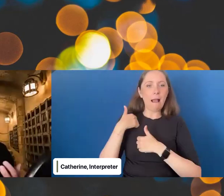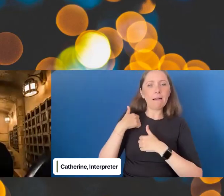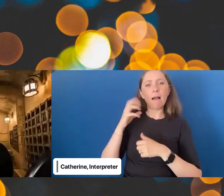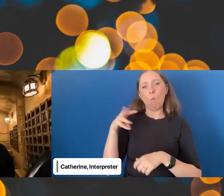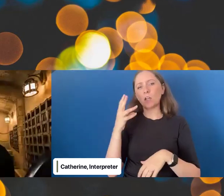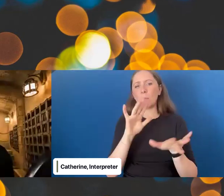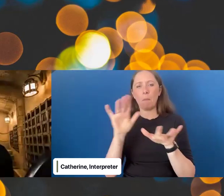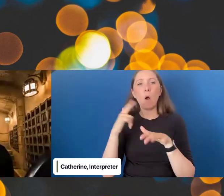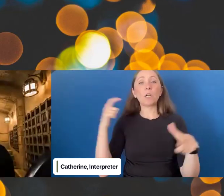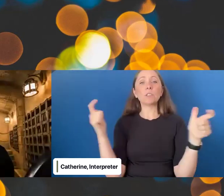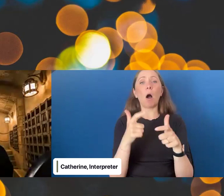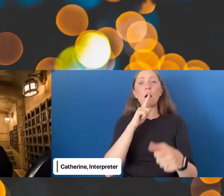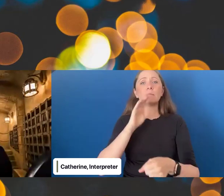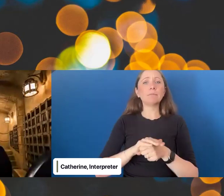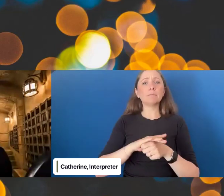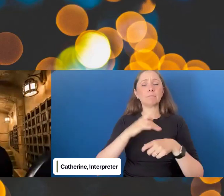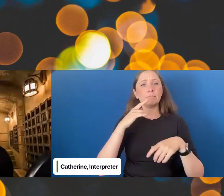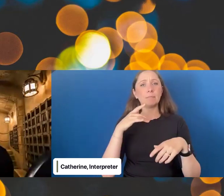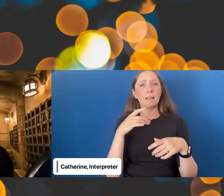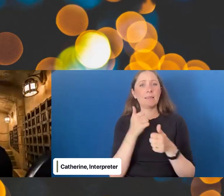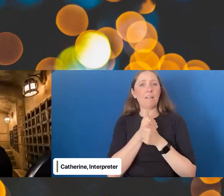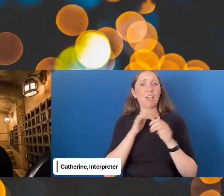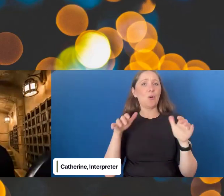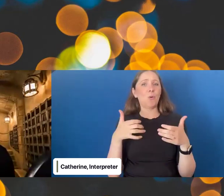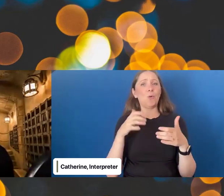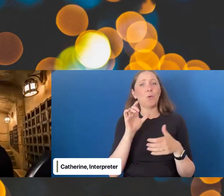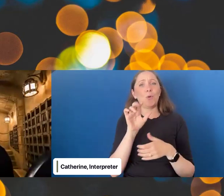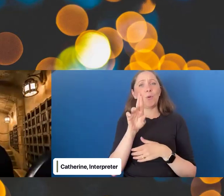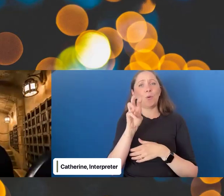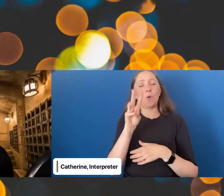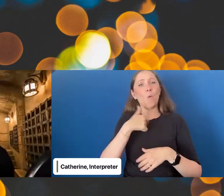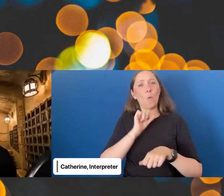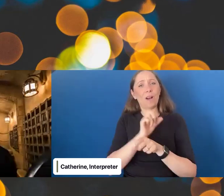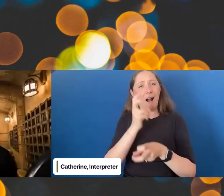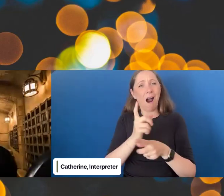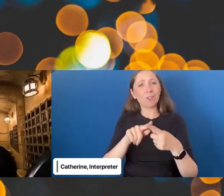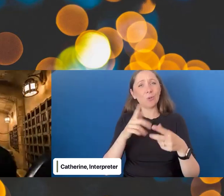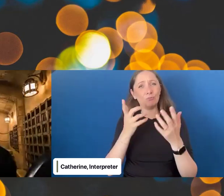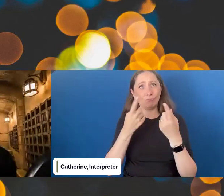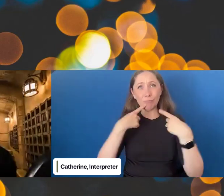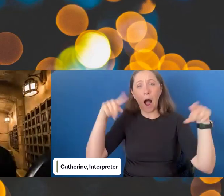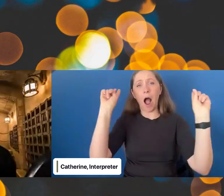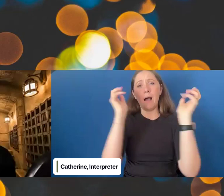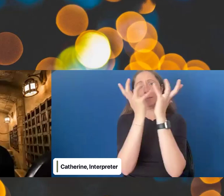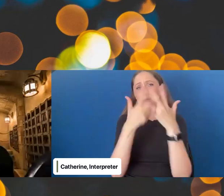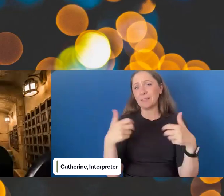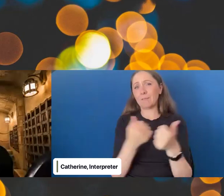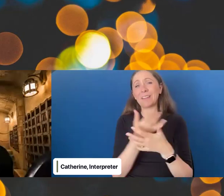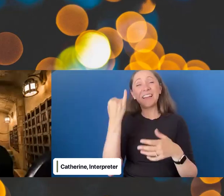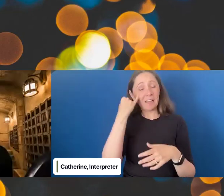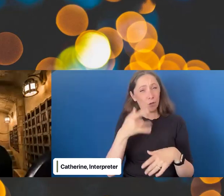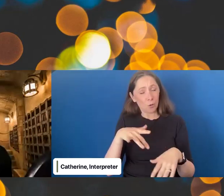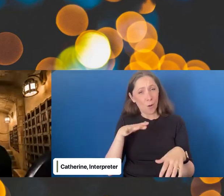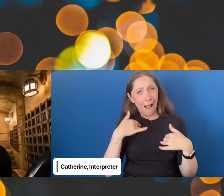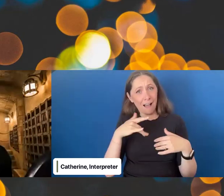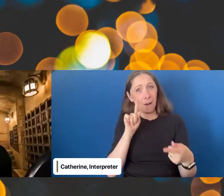small and dedicated and loving crew. So we're gonna all work together to make this thing happen. If you finally, if you have a meet